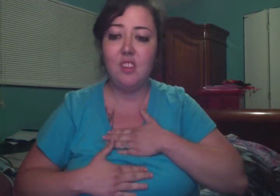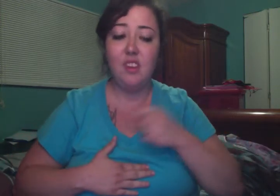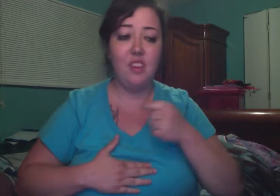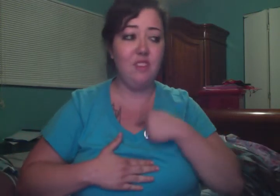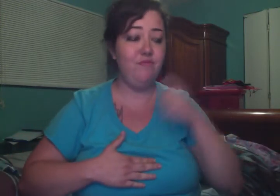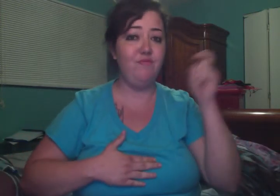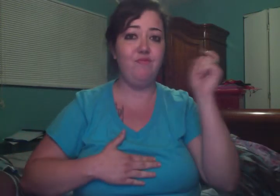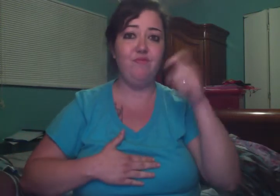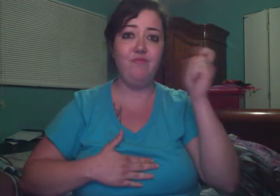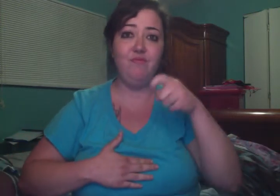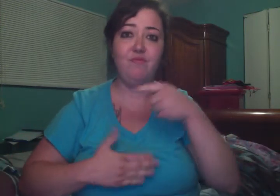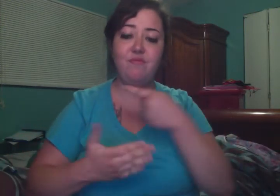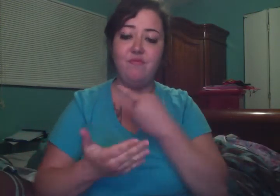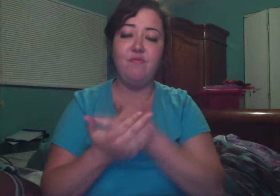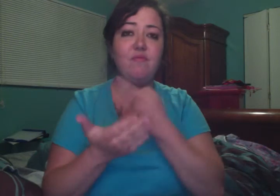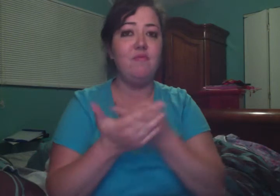'Cause I needed the money.